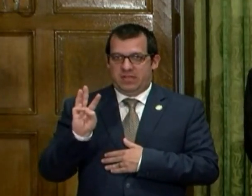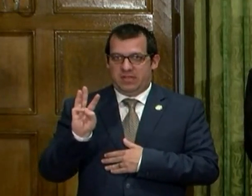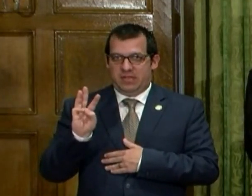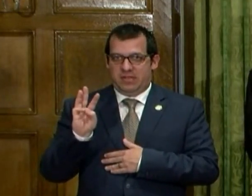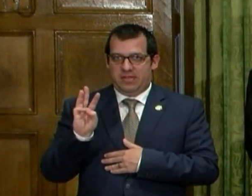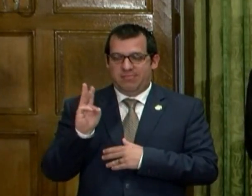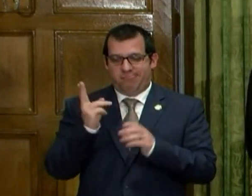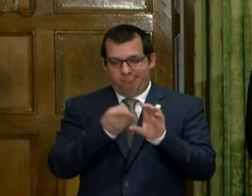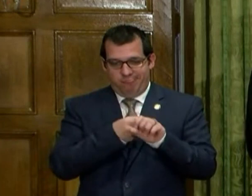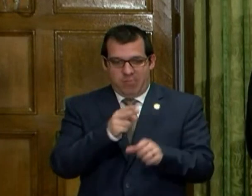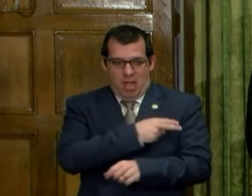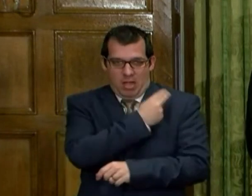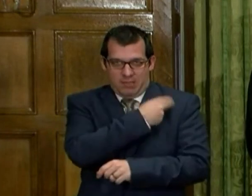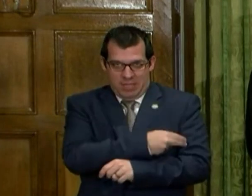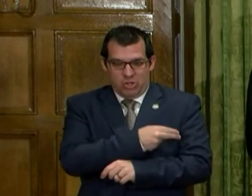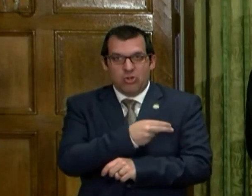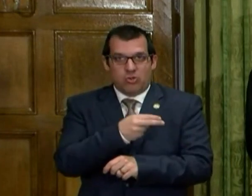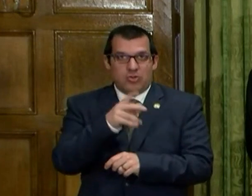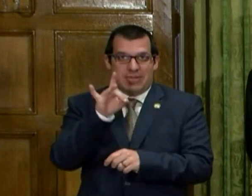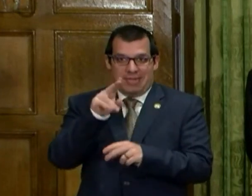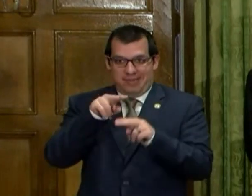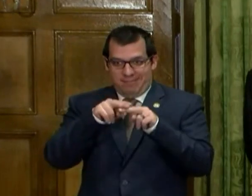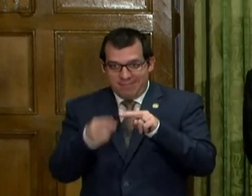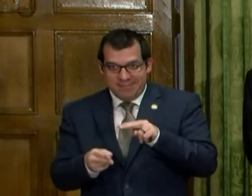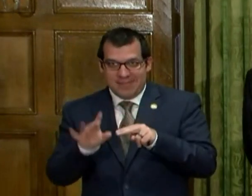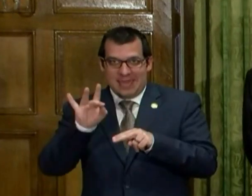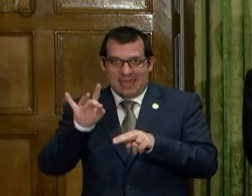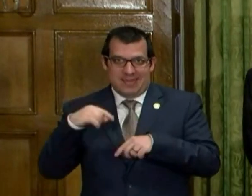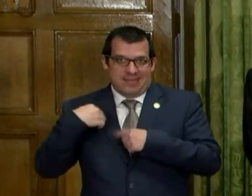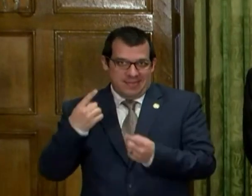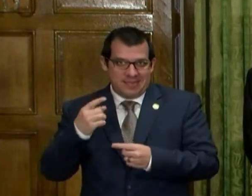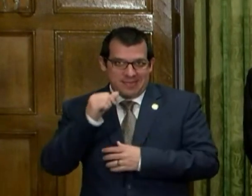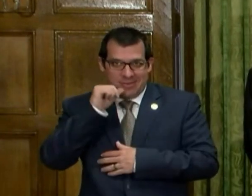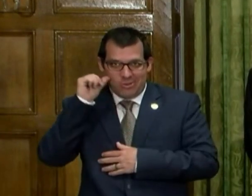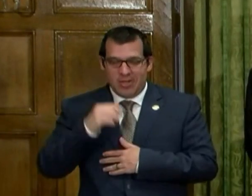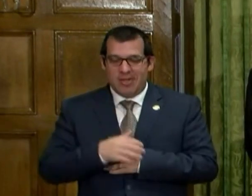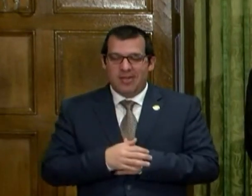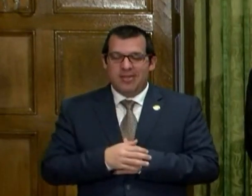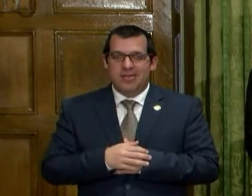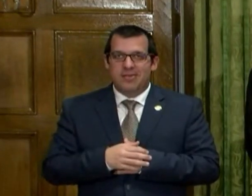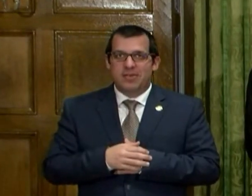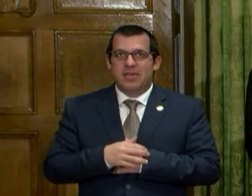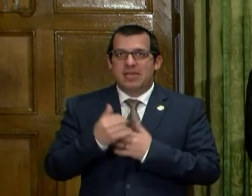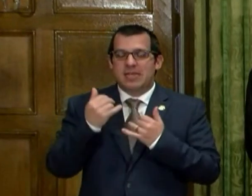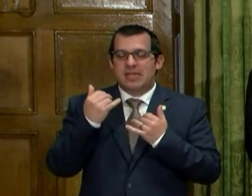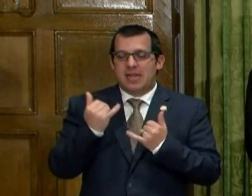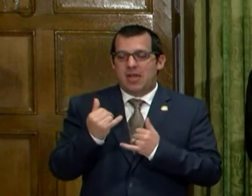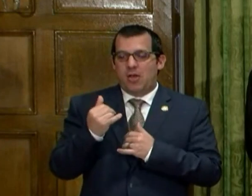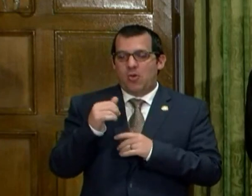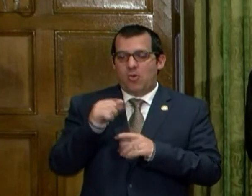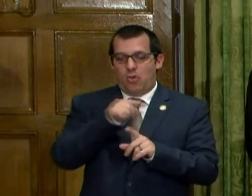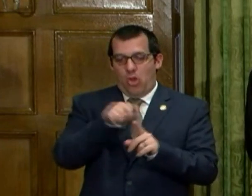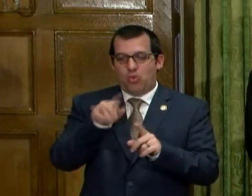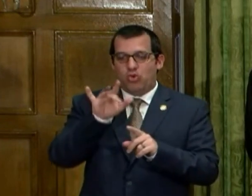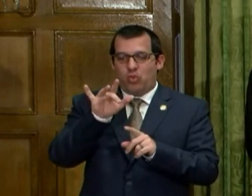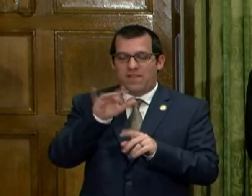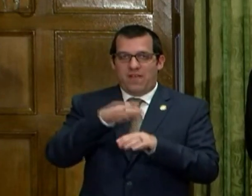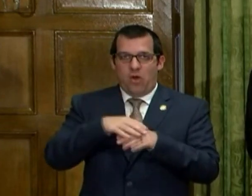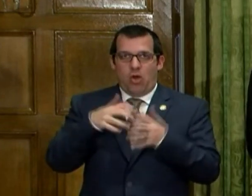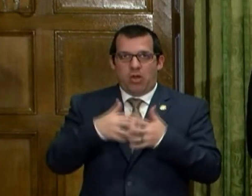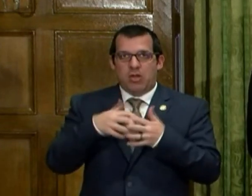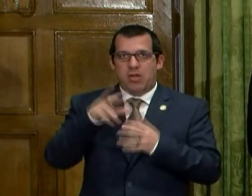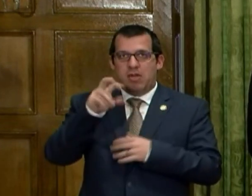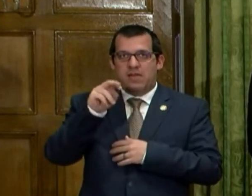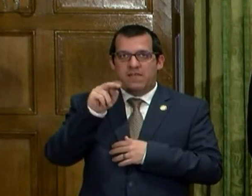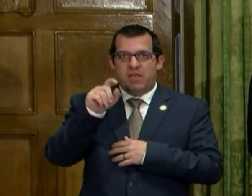currently hospitalized. That's actually down 8 from yesterday. And we have 25 of those who are on ventilators. That's up